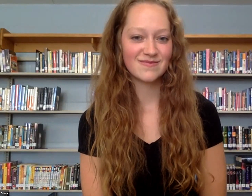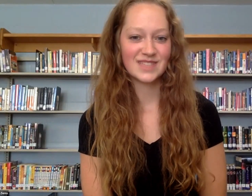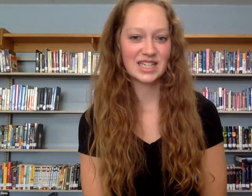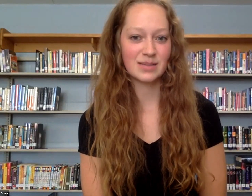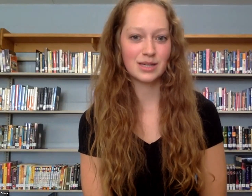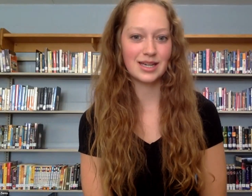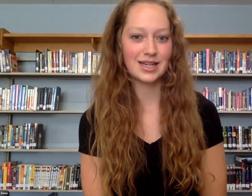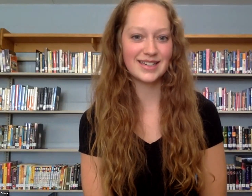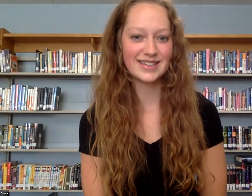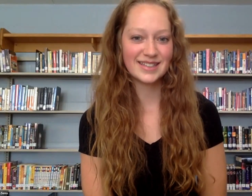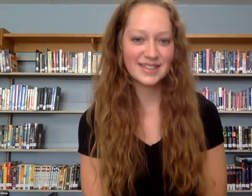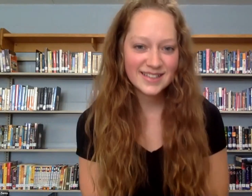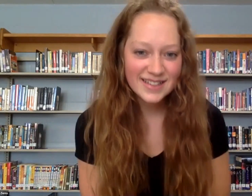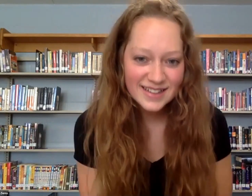Does anybody get it?